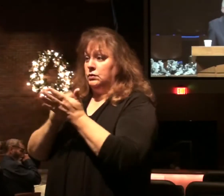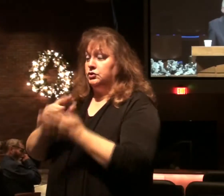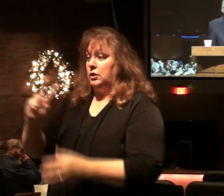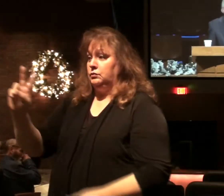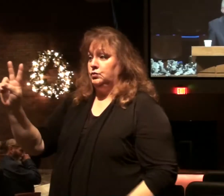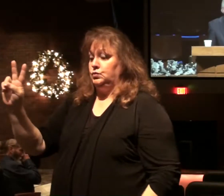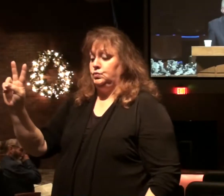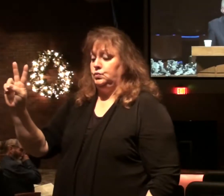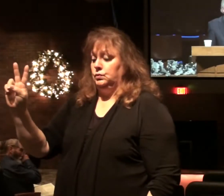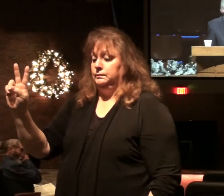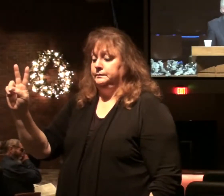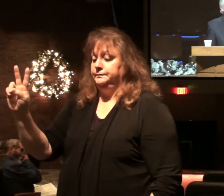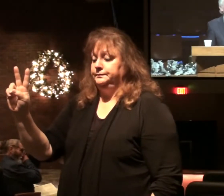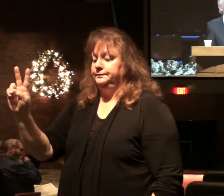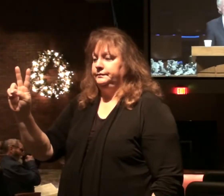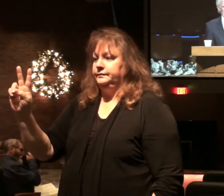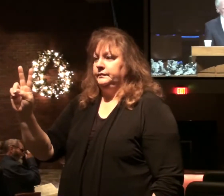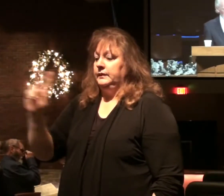2.